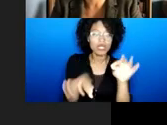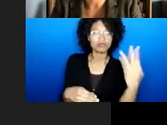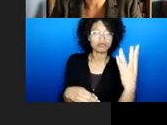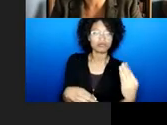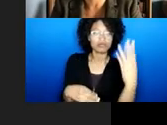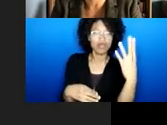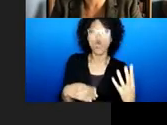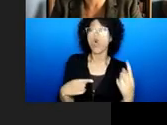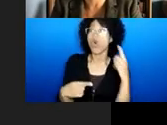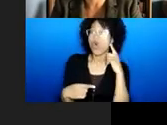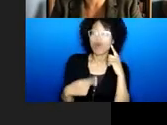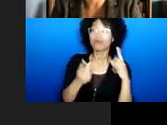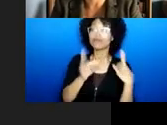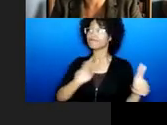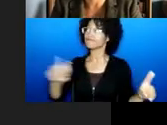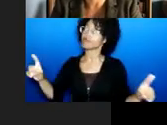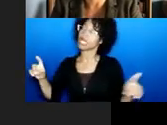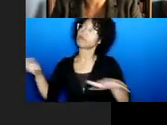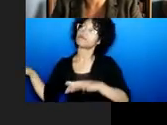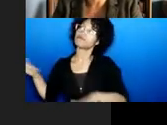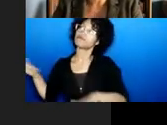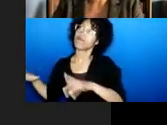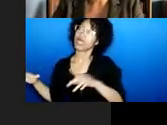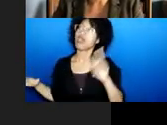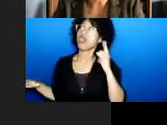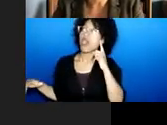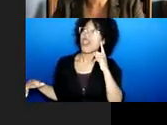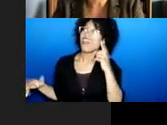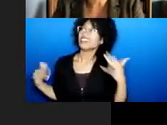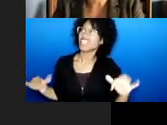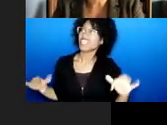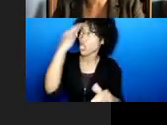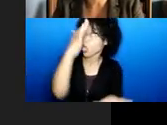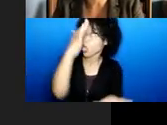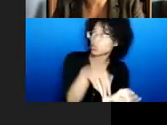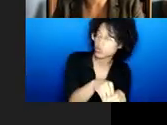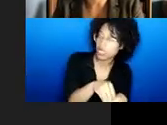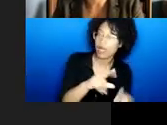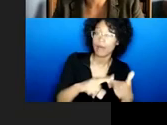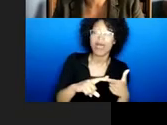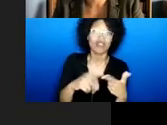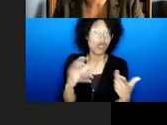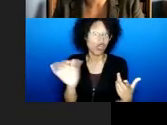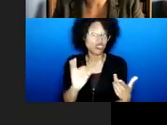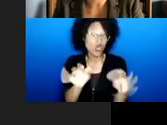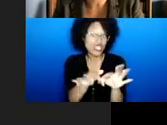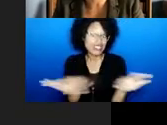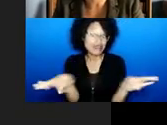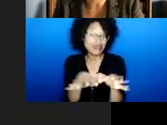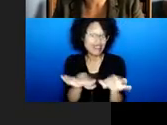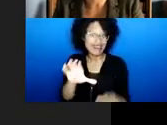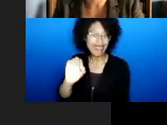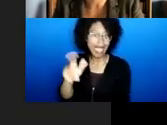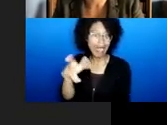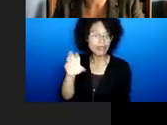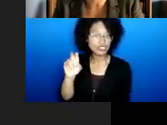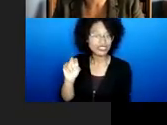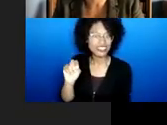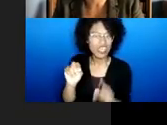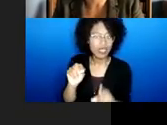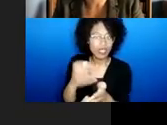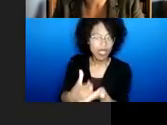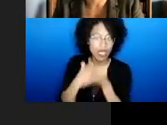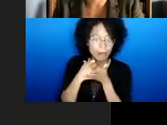and thanks to captioning, I still have access. So again, I hope that you're also seeing this as an opportunity